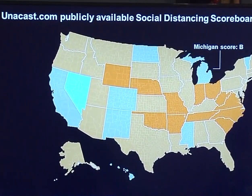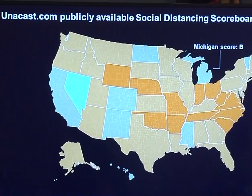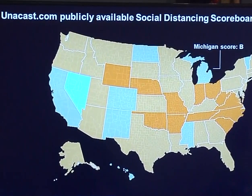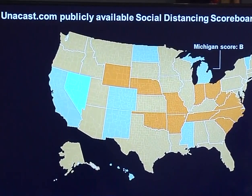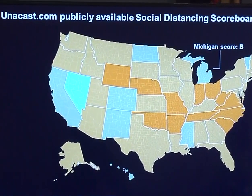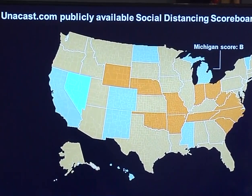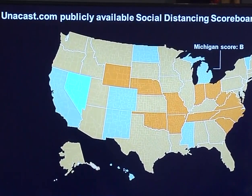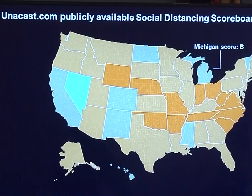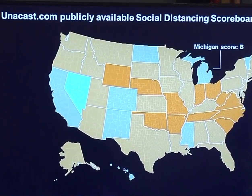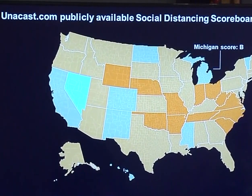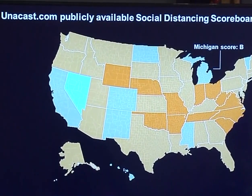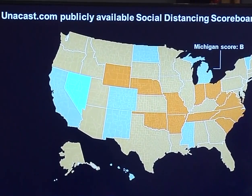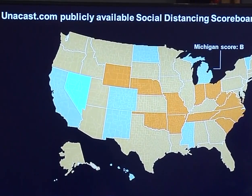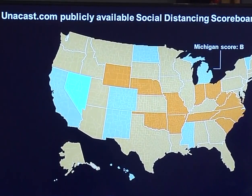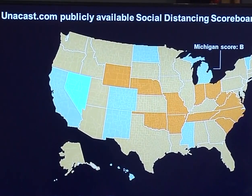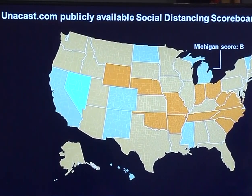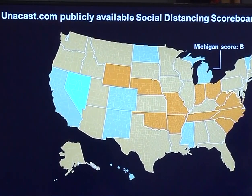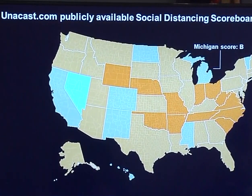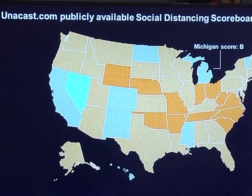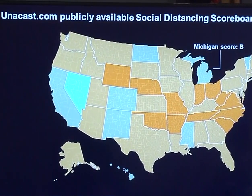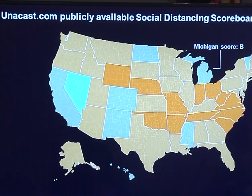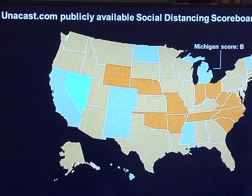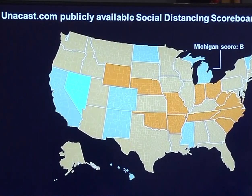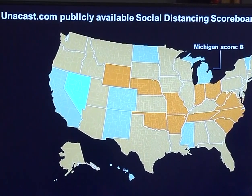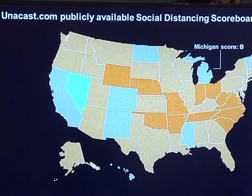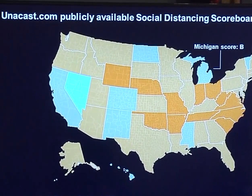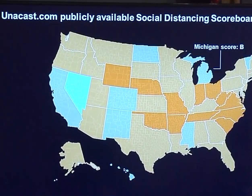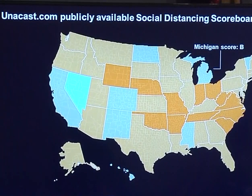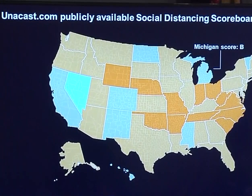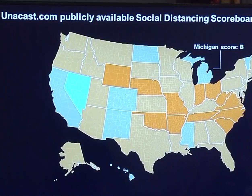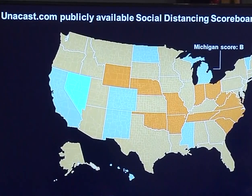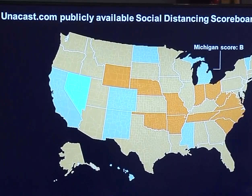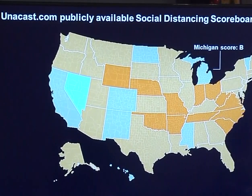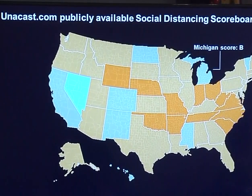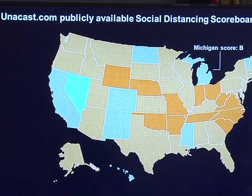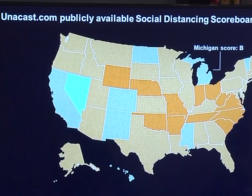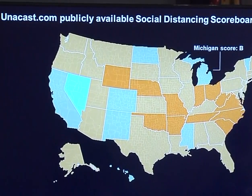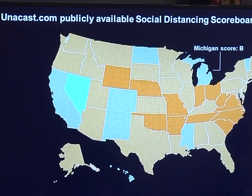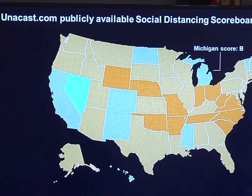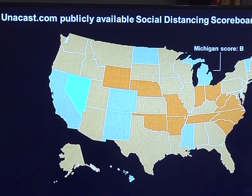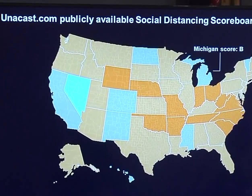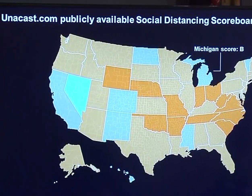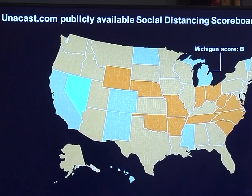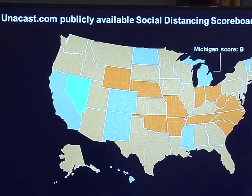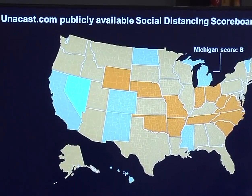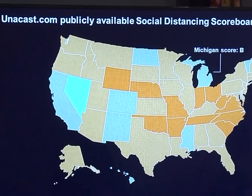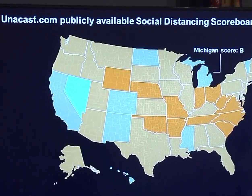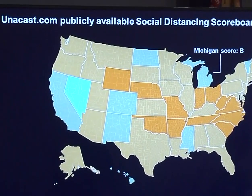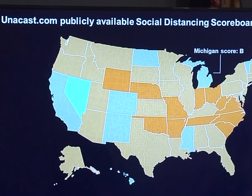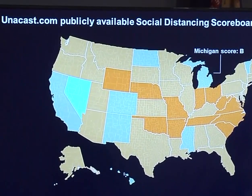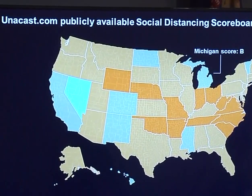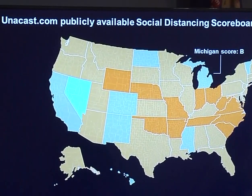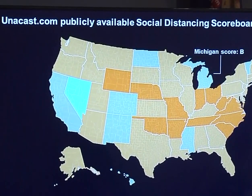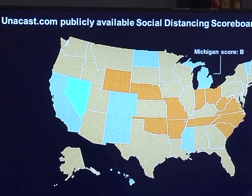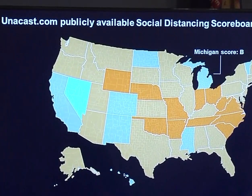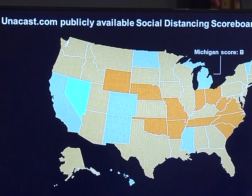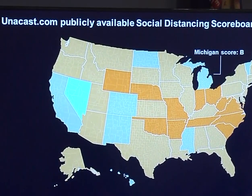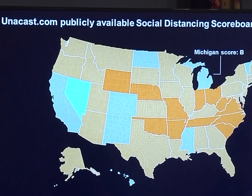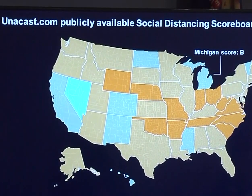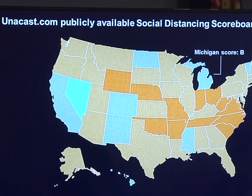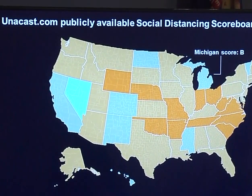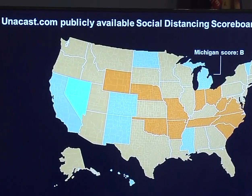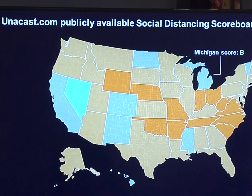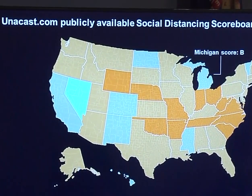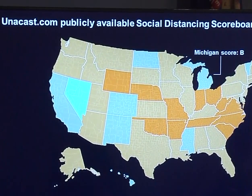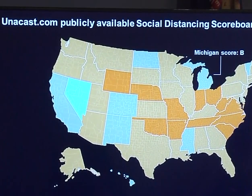taking this seriously, and the vast majority of people in our state are doing their part. And so I want to thank you. I know it's not been easy. I